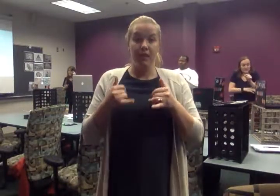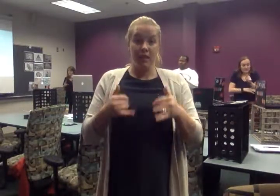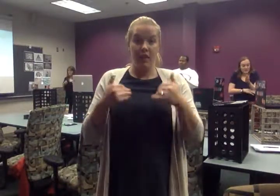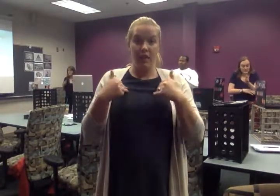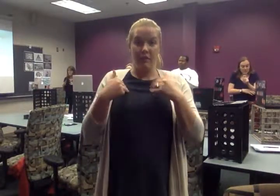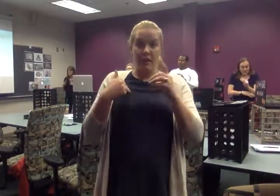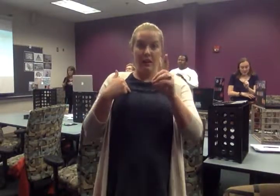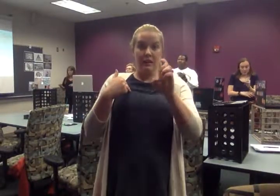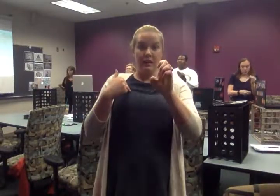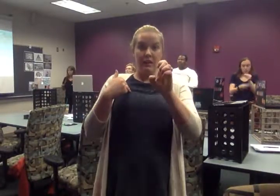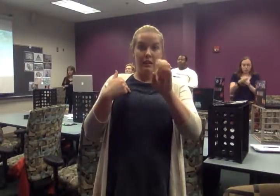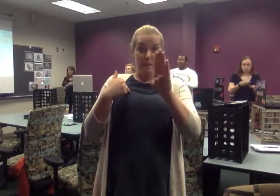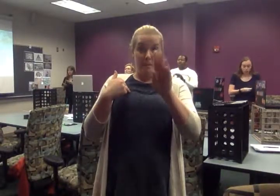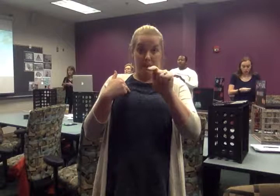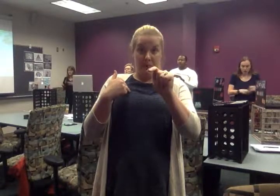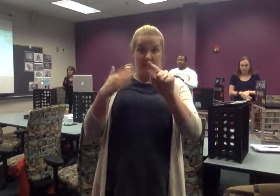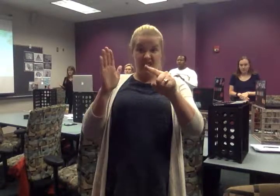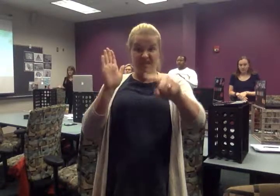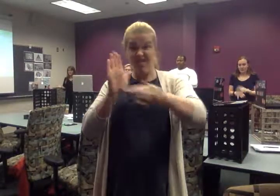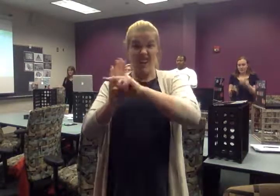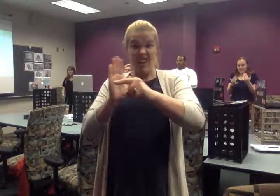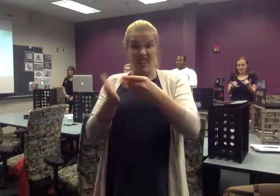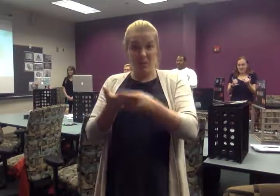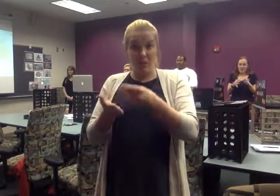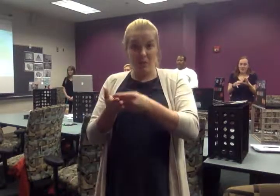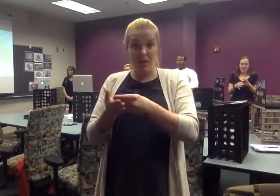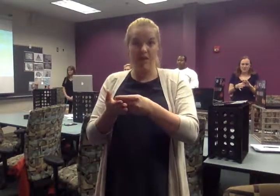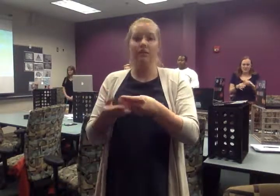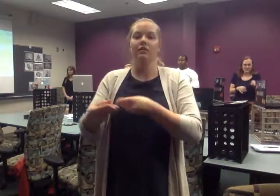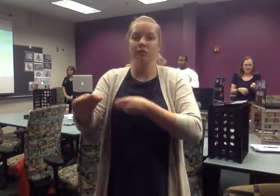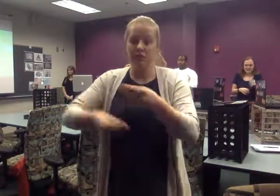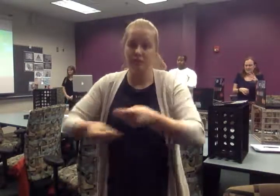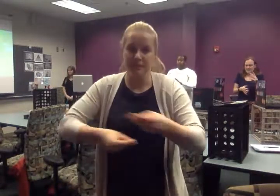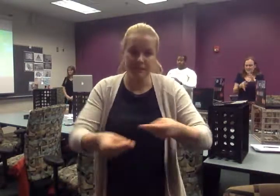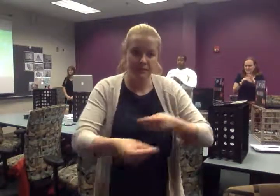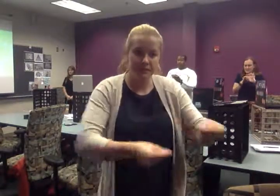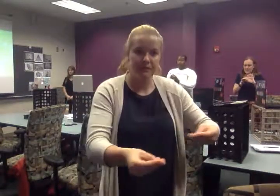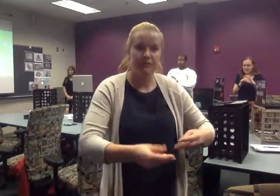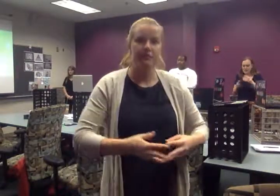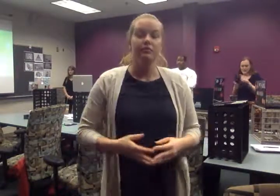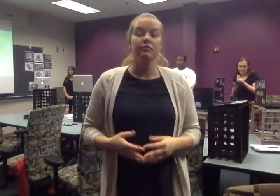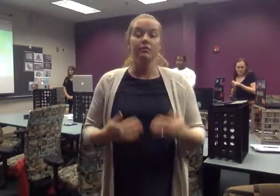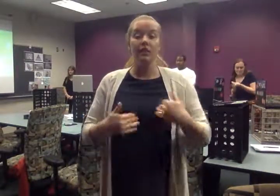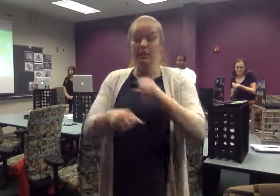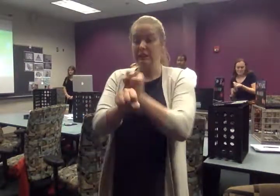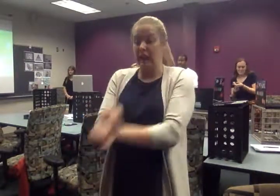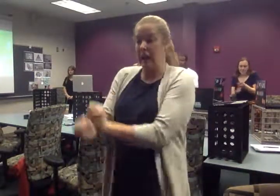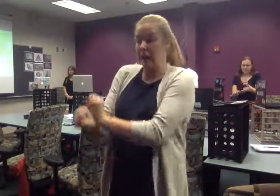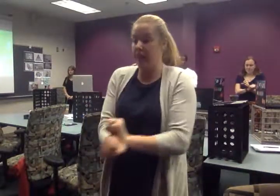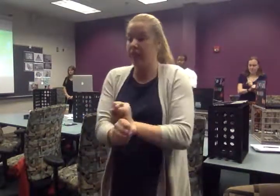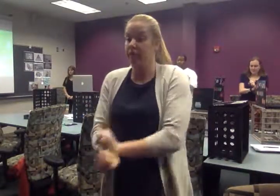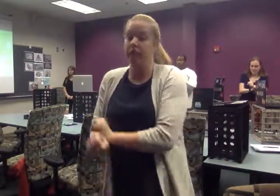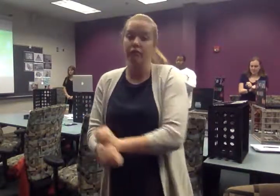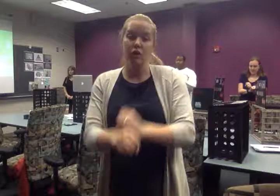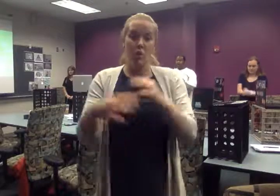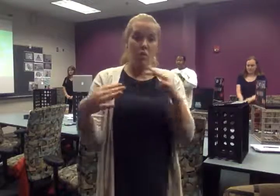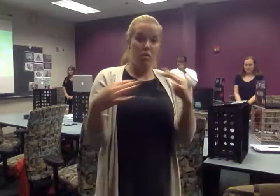Graeber's theory links money as we know it to slavery and war. Like, coins began to be used in India, China, and the soon-to-be